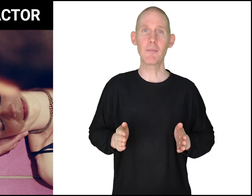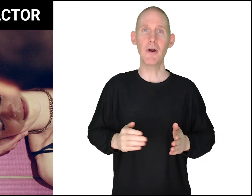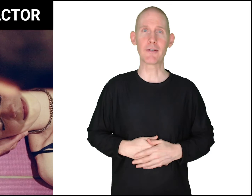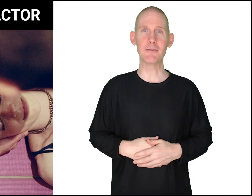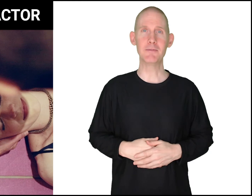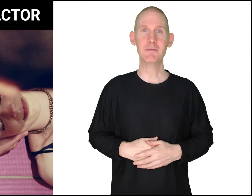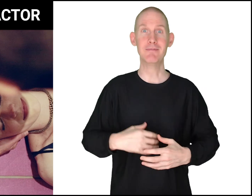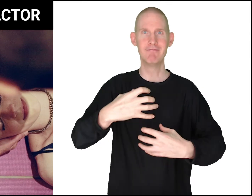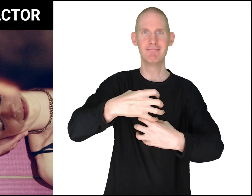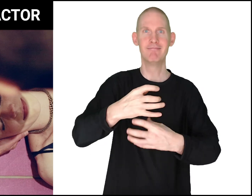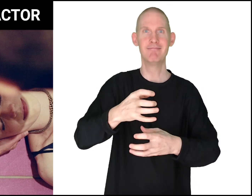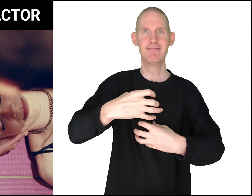chiropractor.